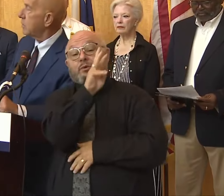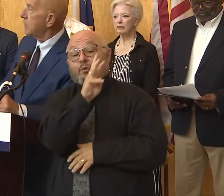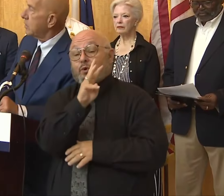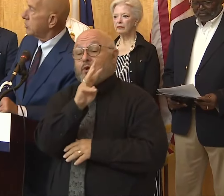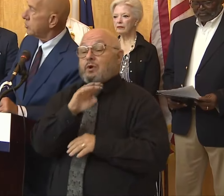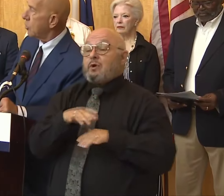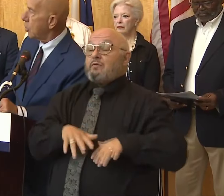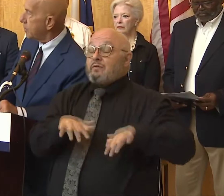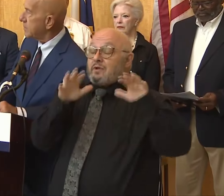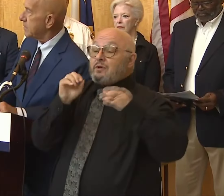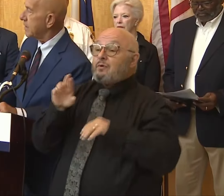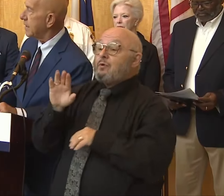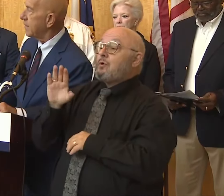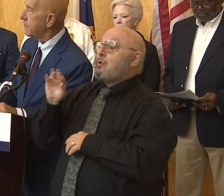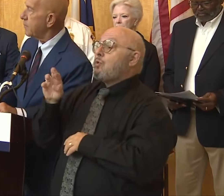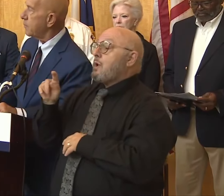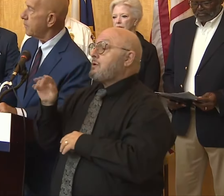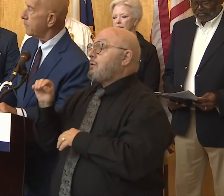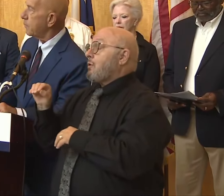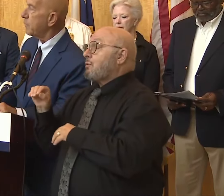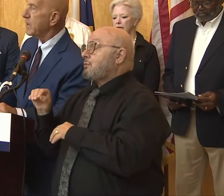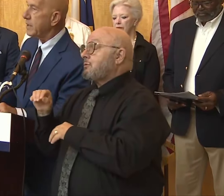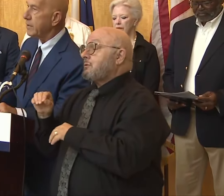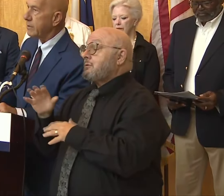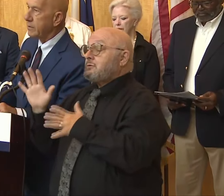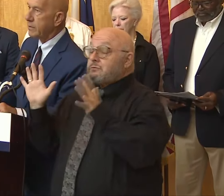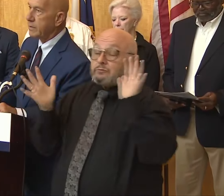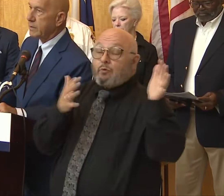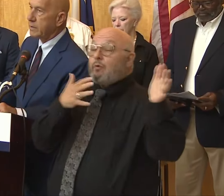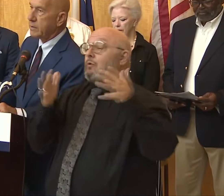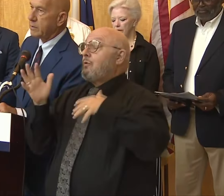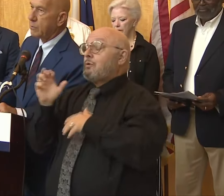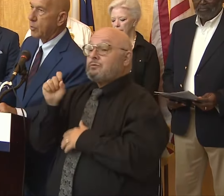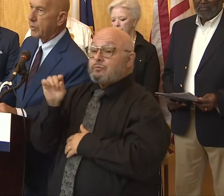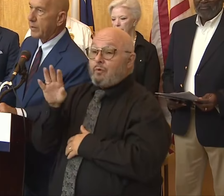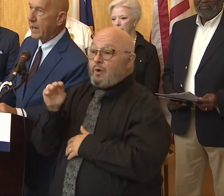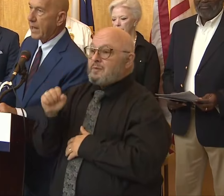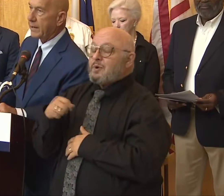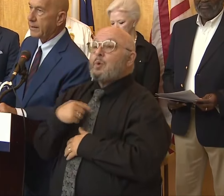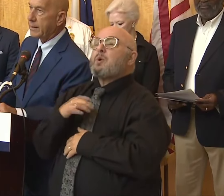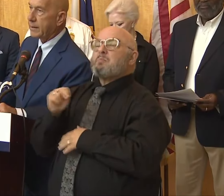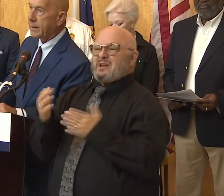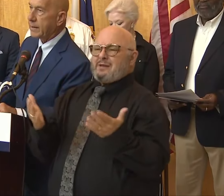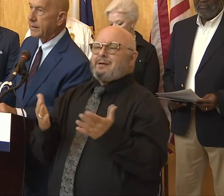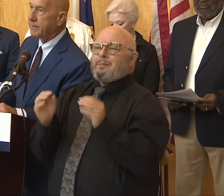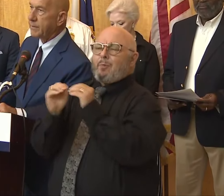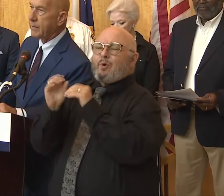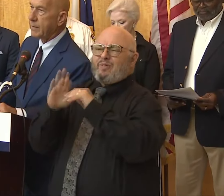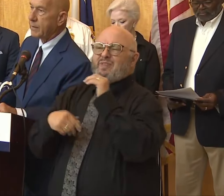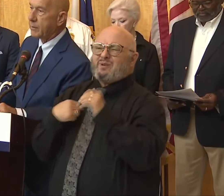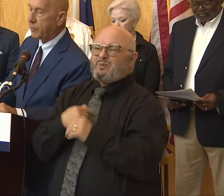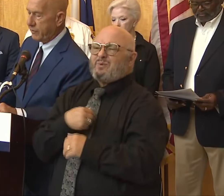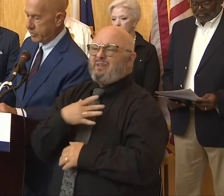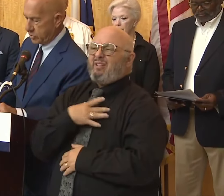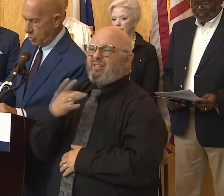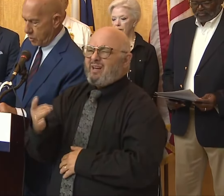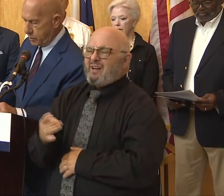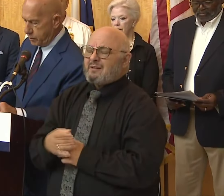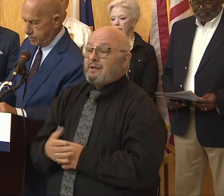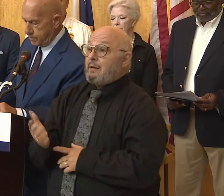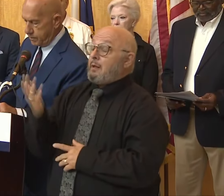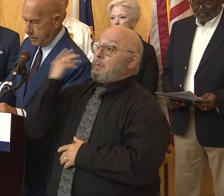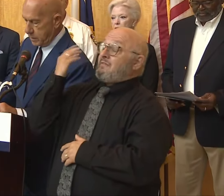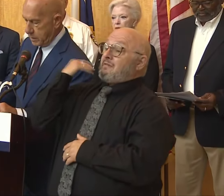derecho storms, we've been here more than we like. Previous